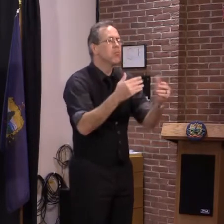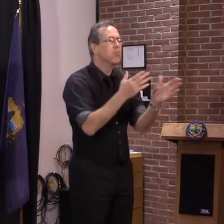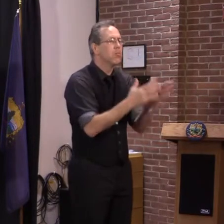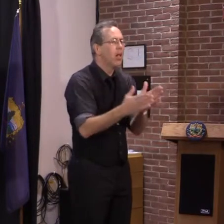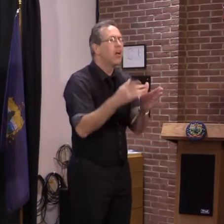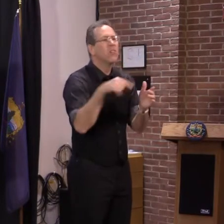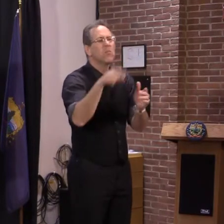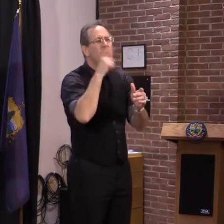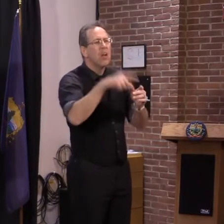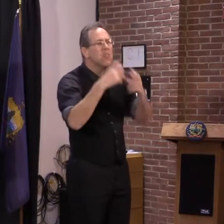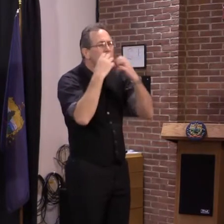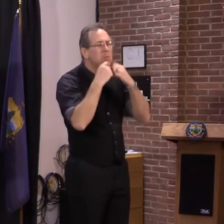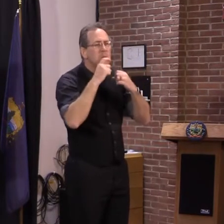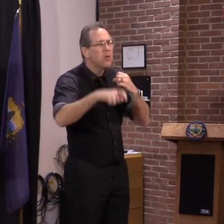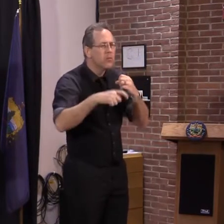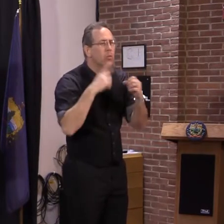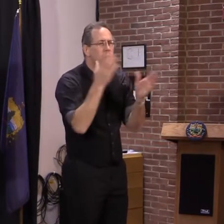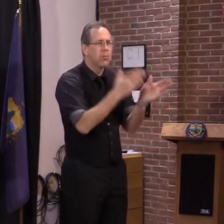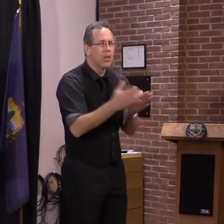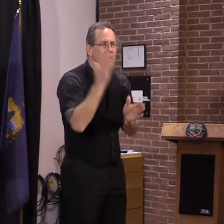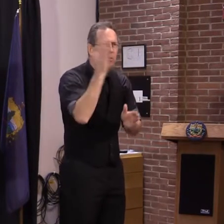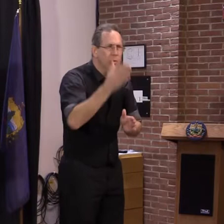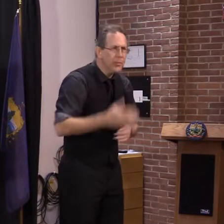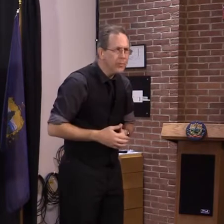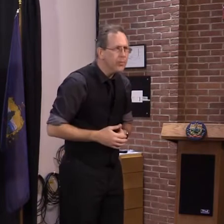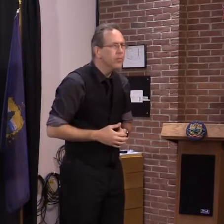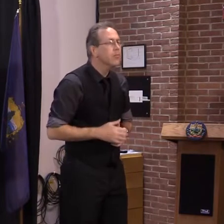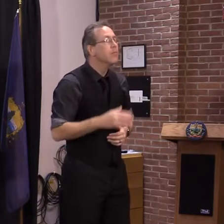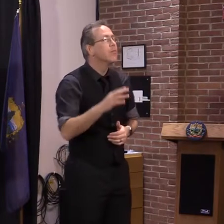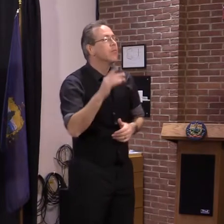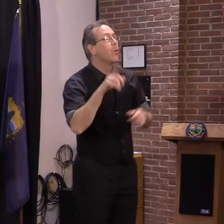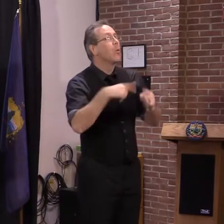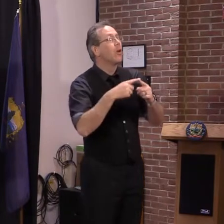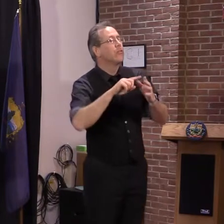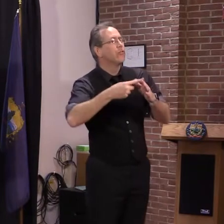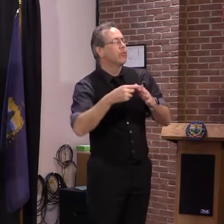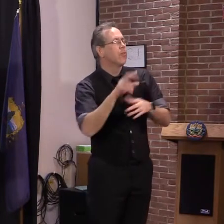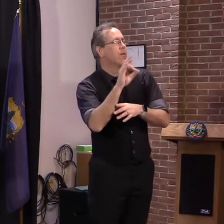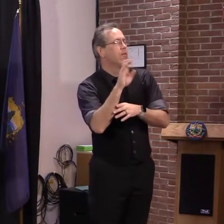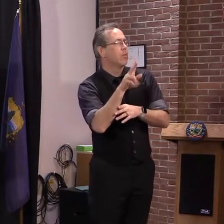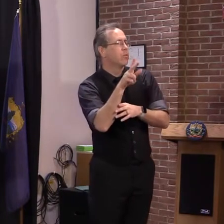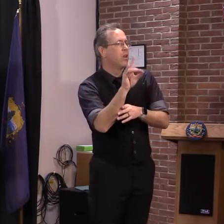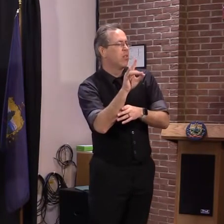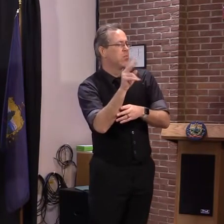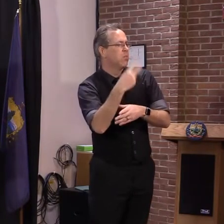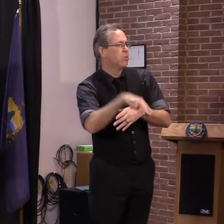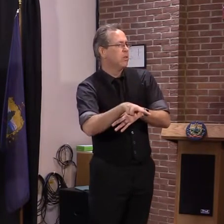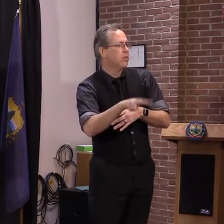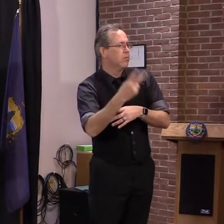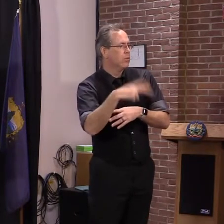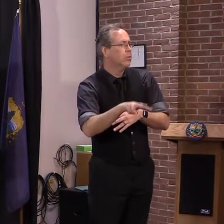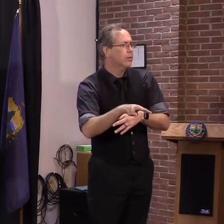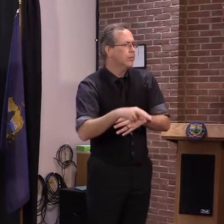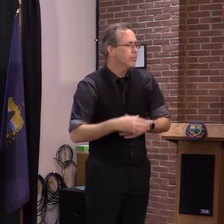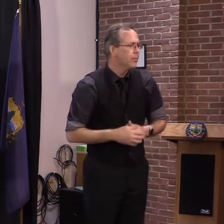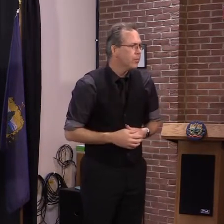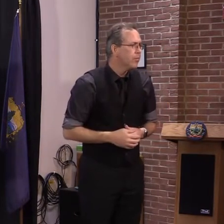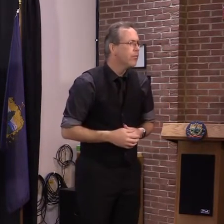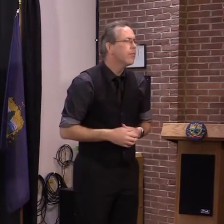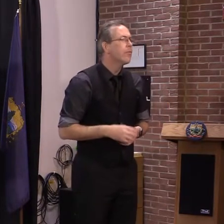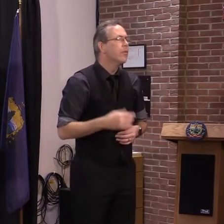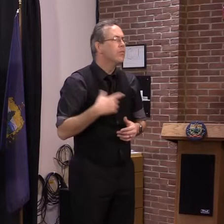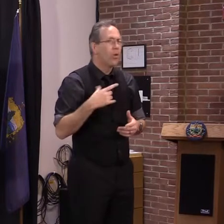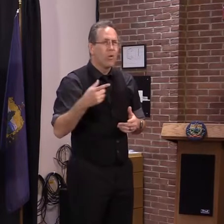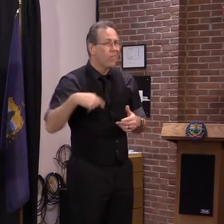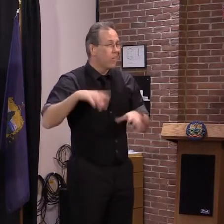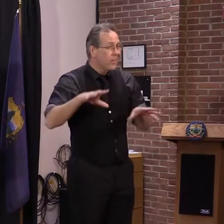recommendation will go live on February 28th as per our guidance. The 80% threshold was written into our guidance back in